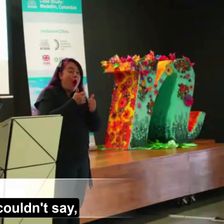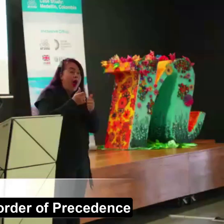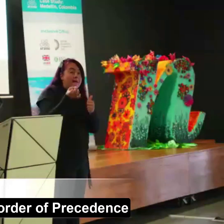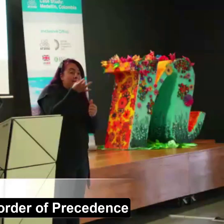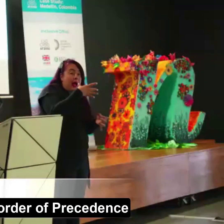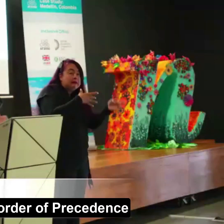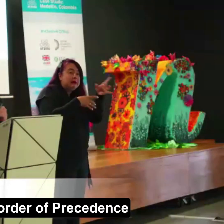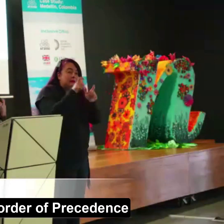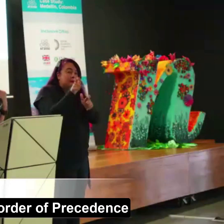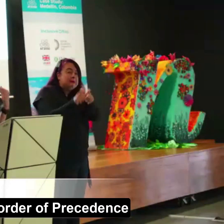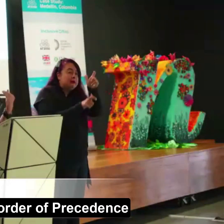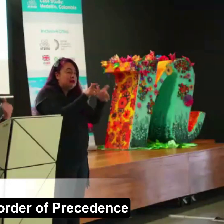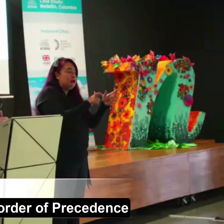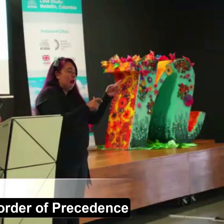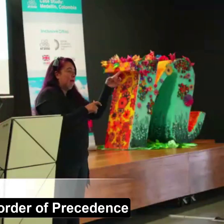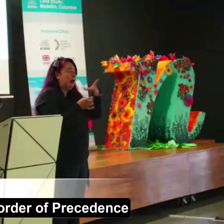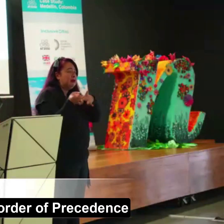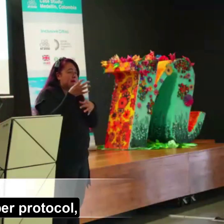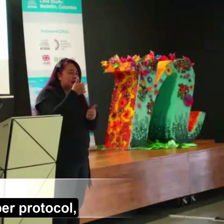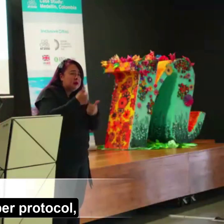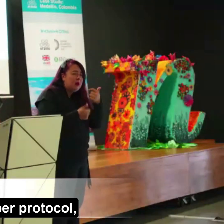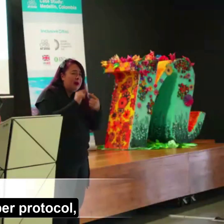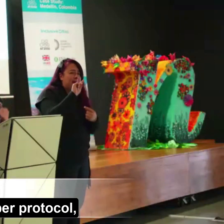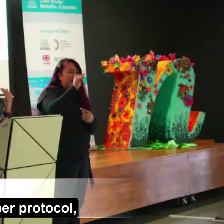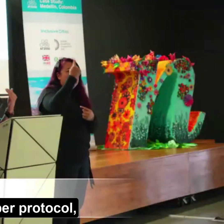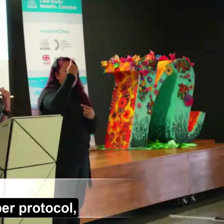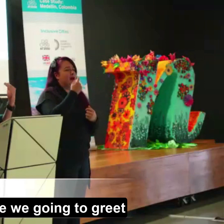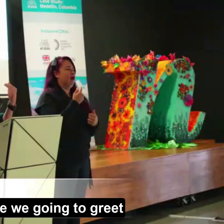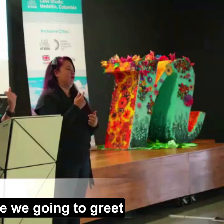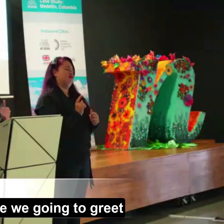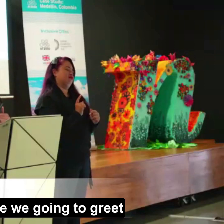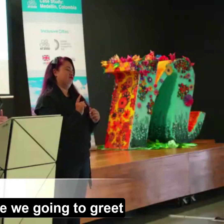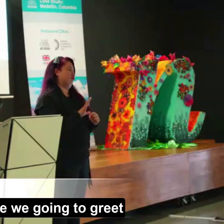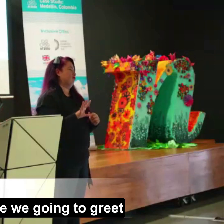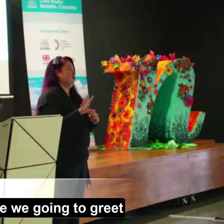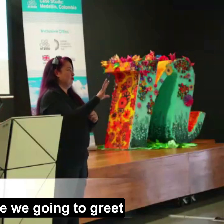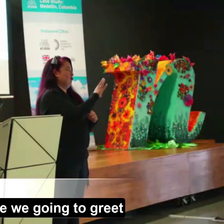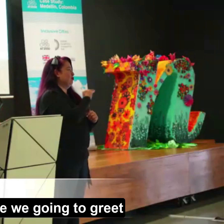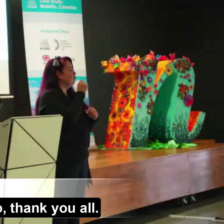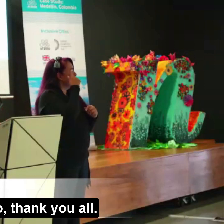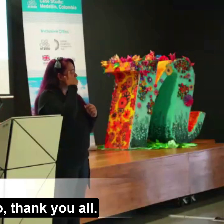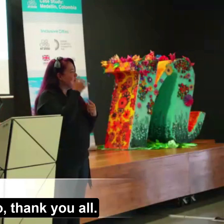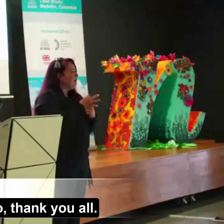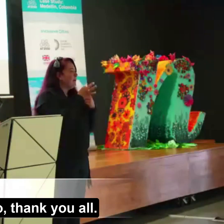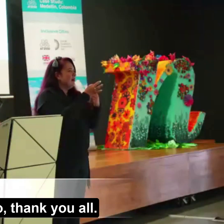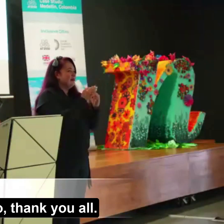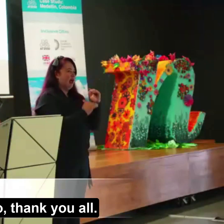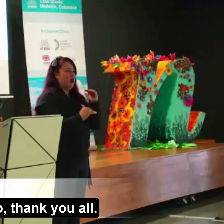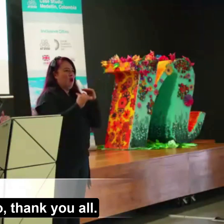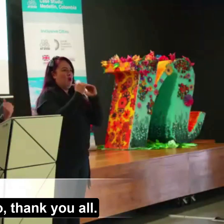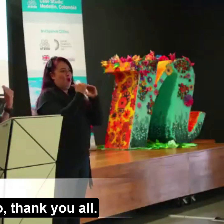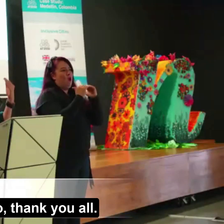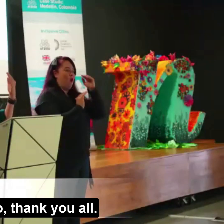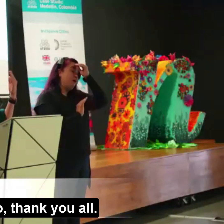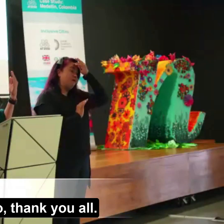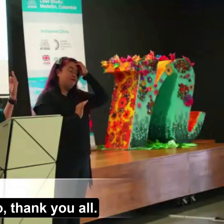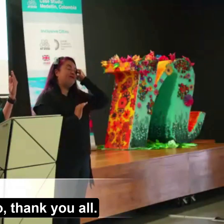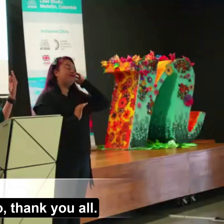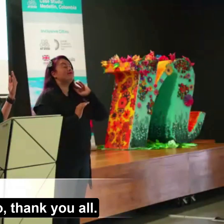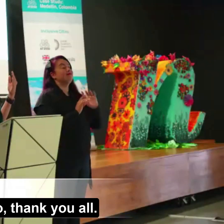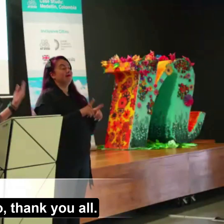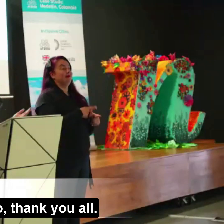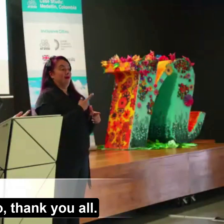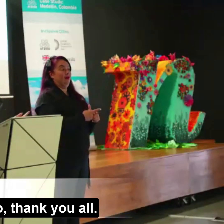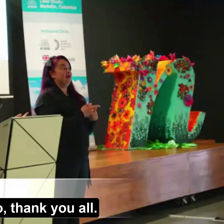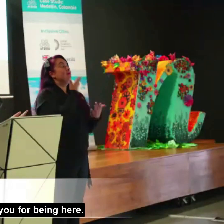couldn't say, what is the order of precedence as per protocol and who are we going to greet first? So